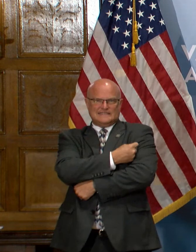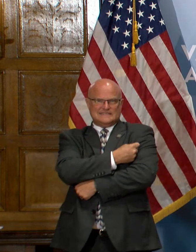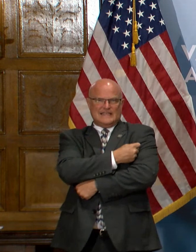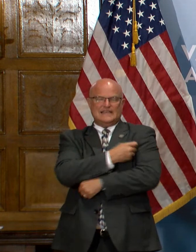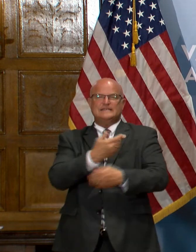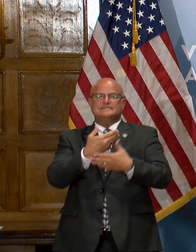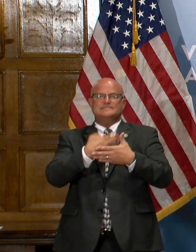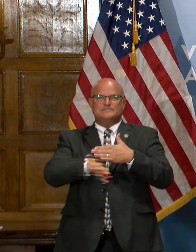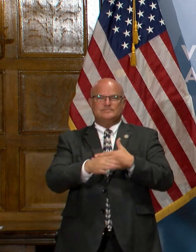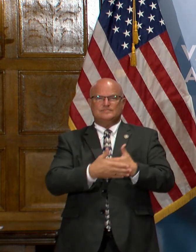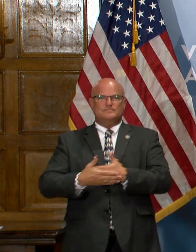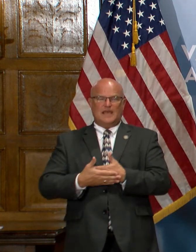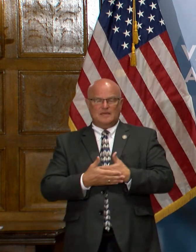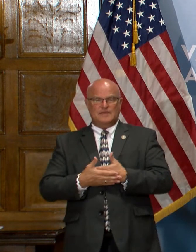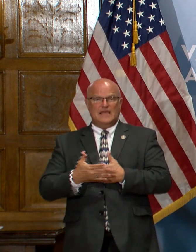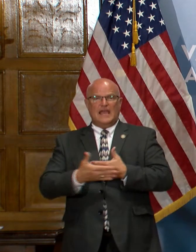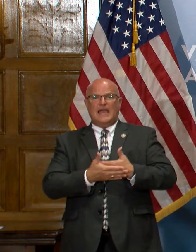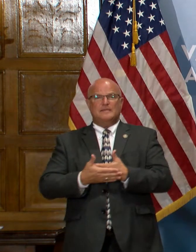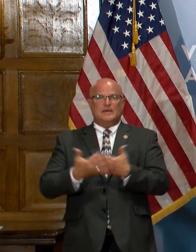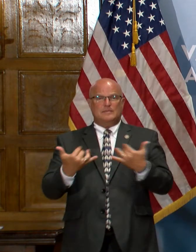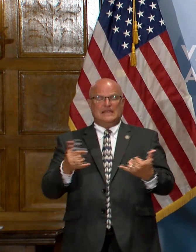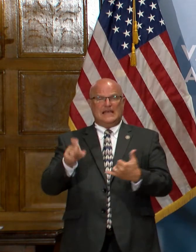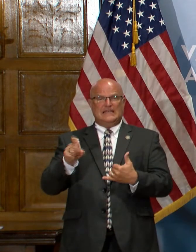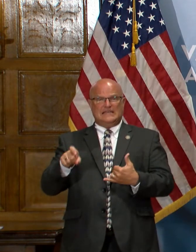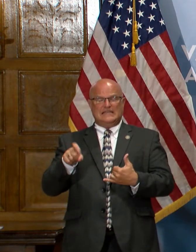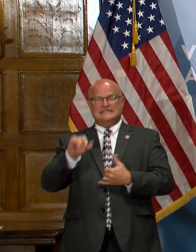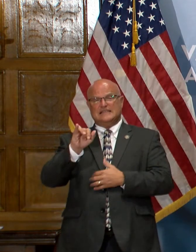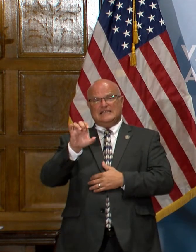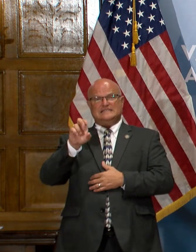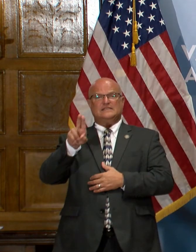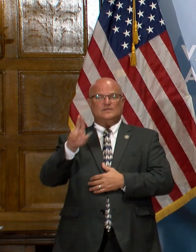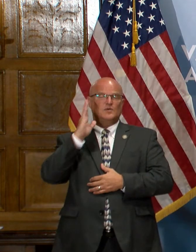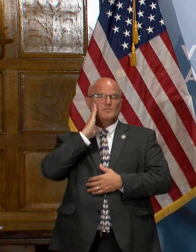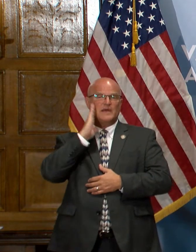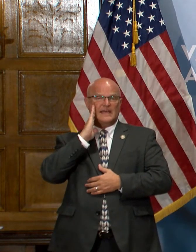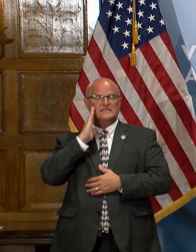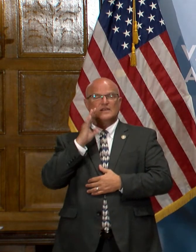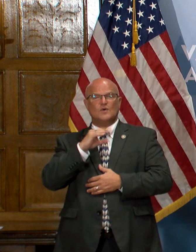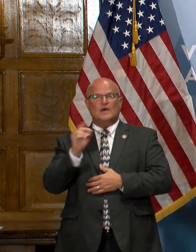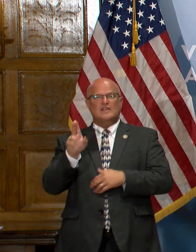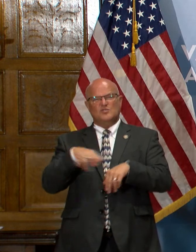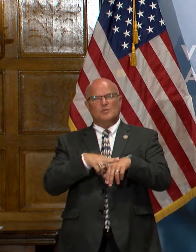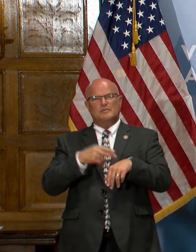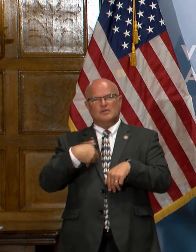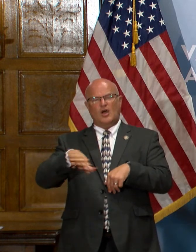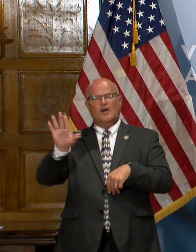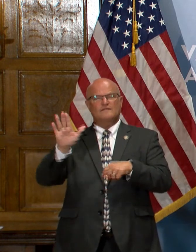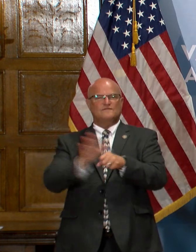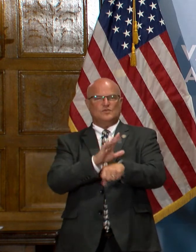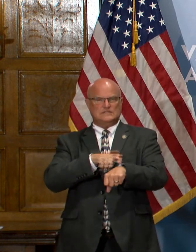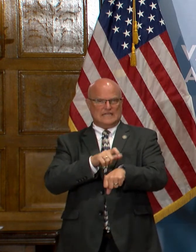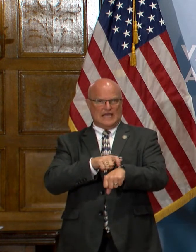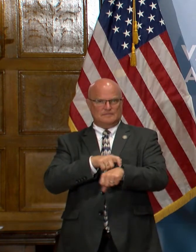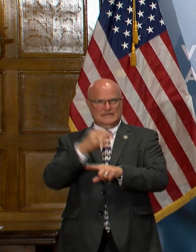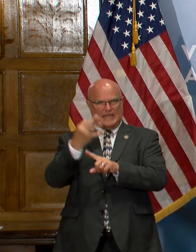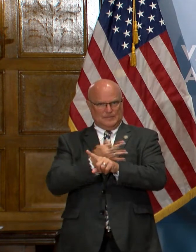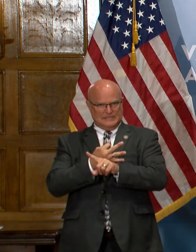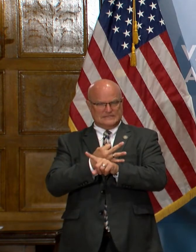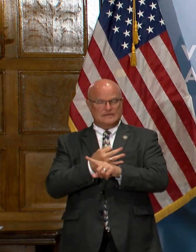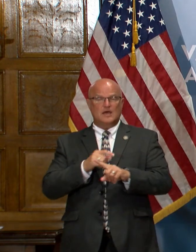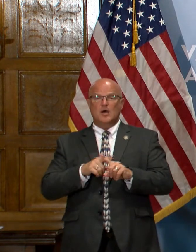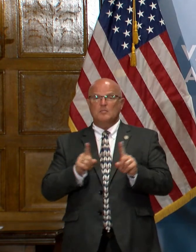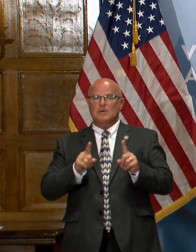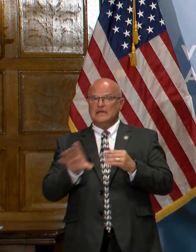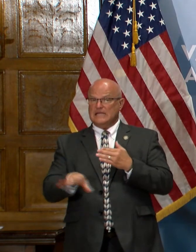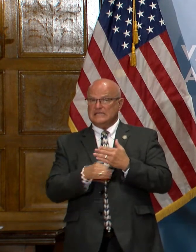deliver their baby early, and the baby now needs a neonatal intensive care bed where otherwise they would have gone full term. So